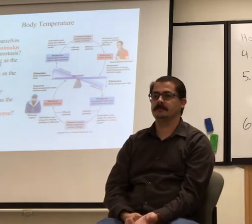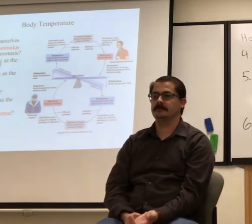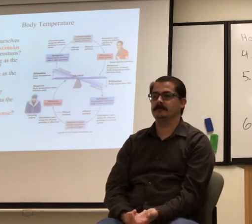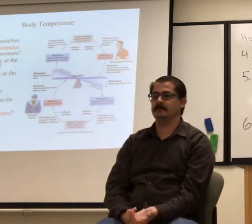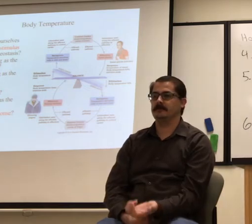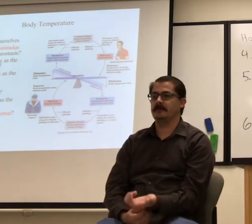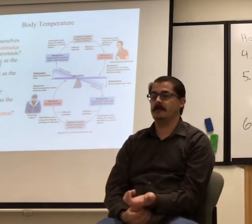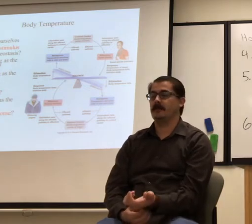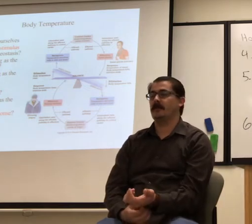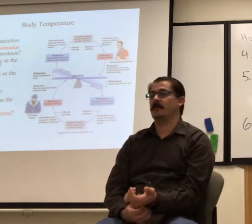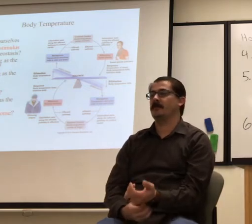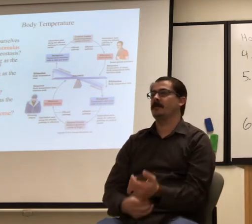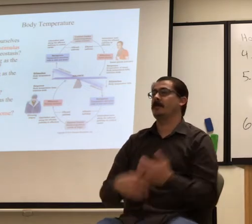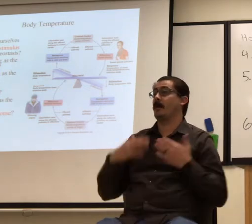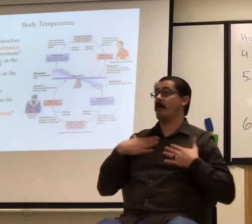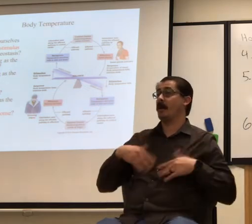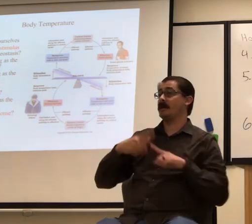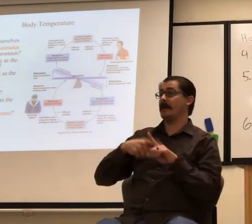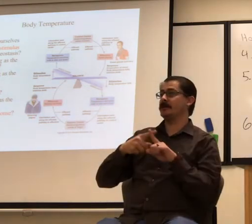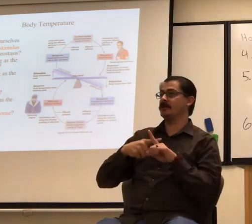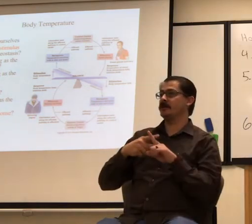Decrease body temp.